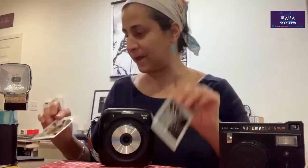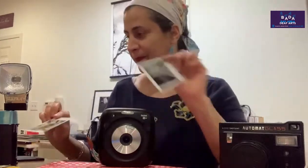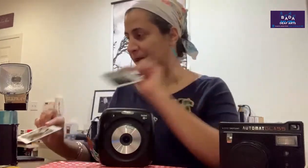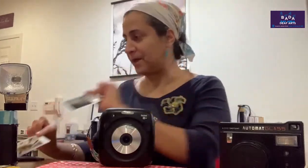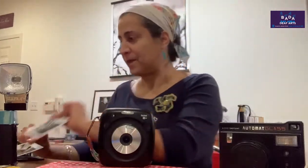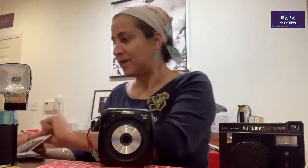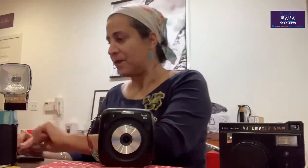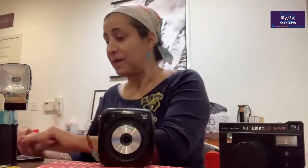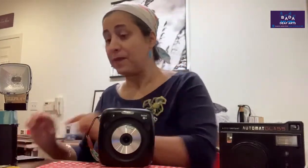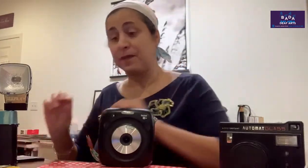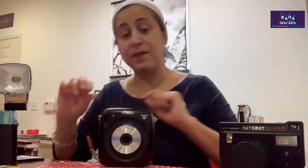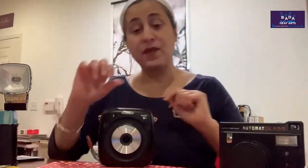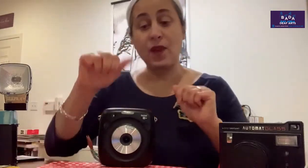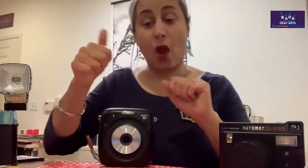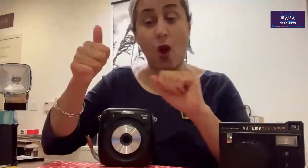wonderful to photograph.